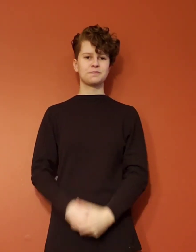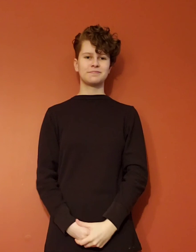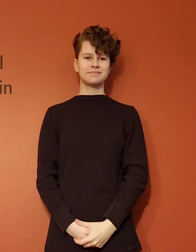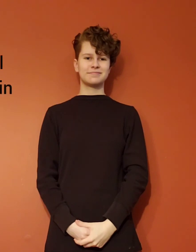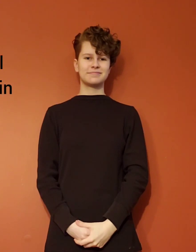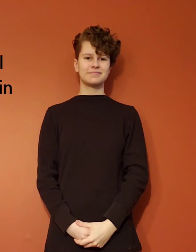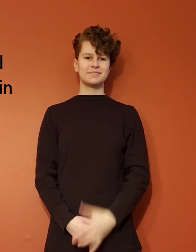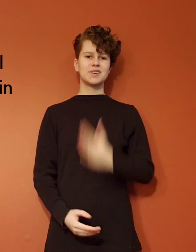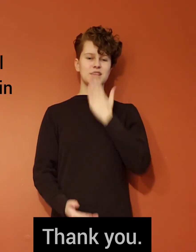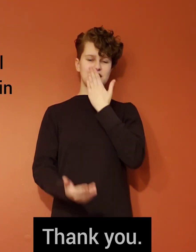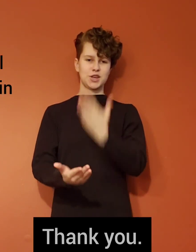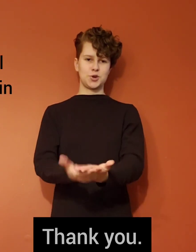Thank you.